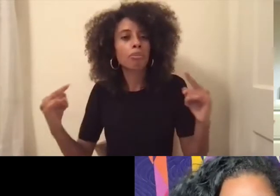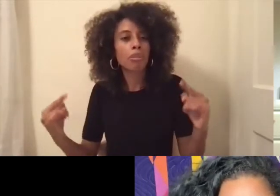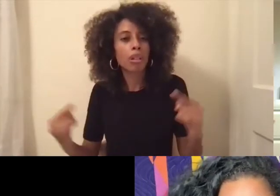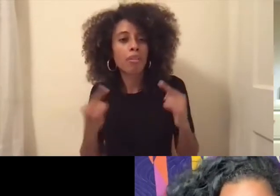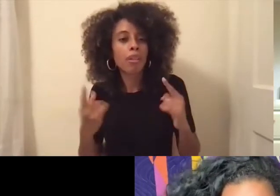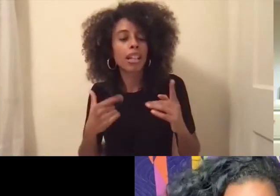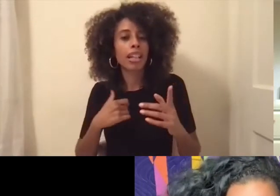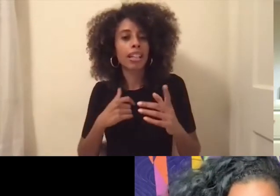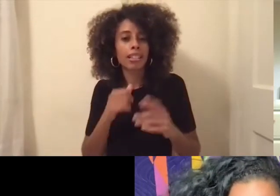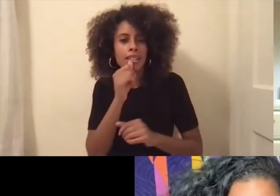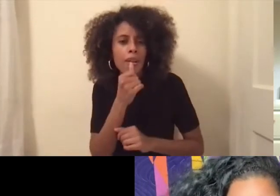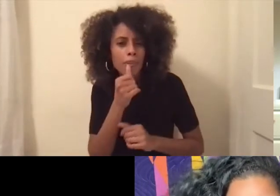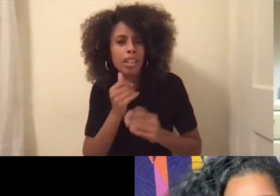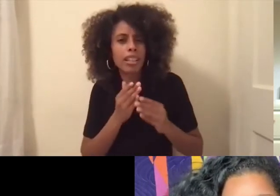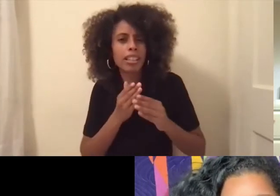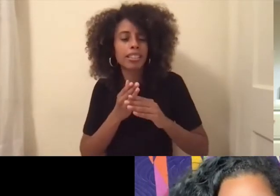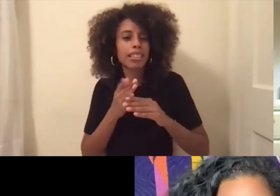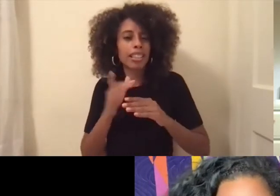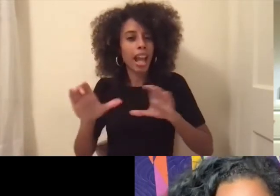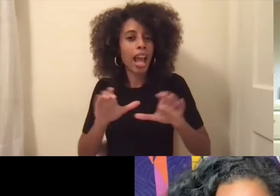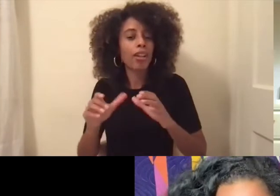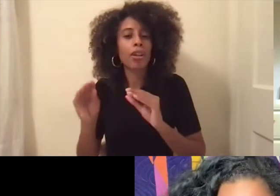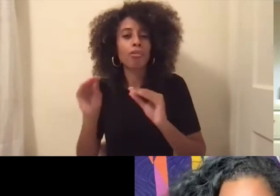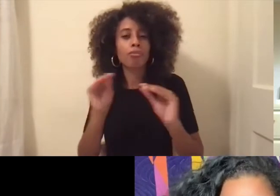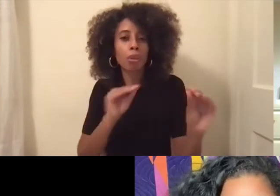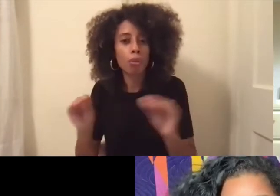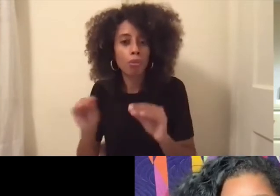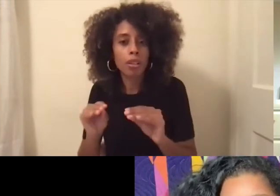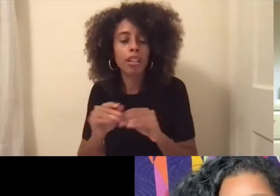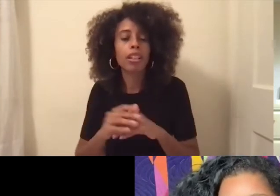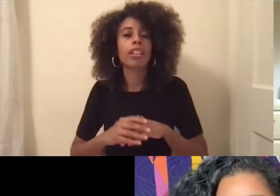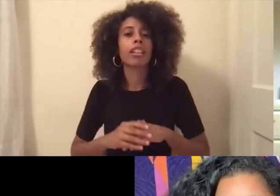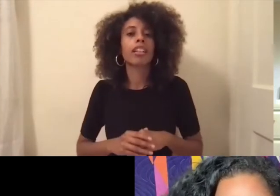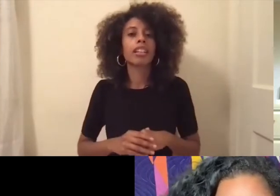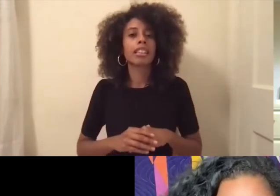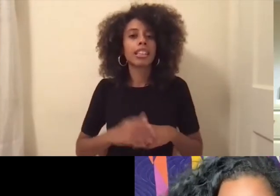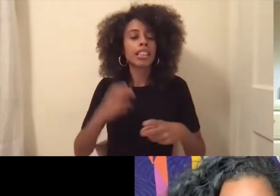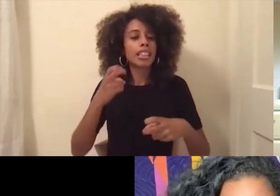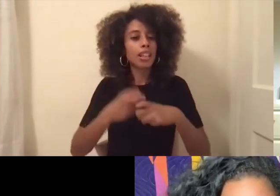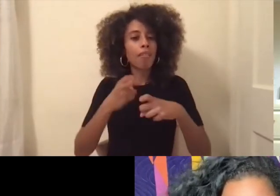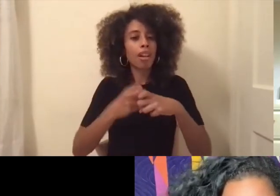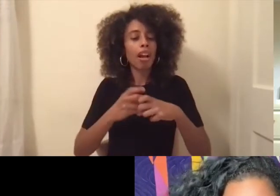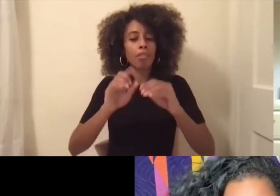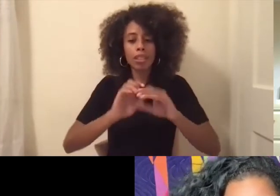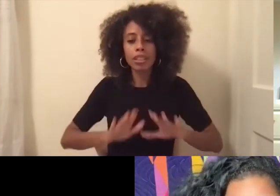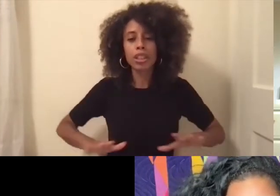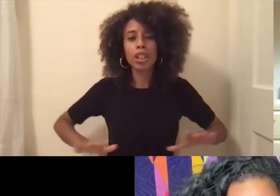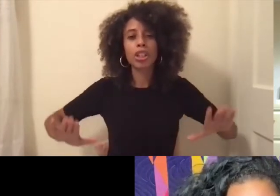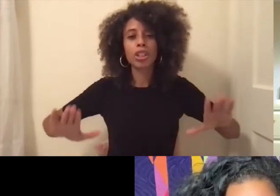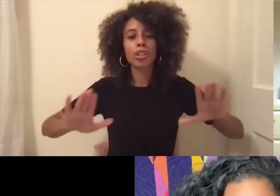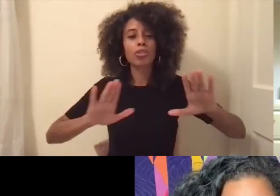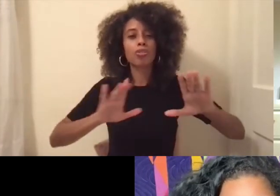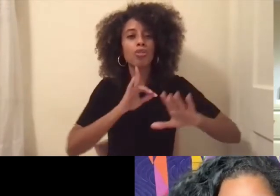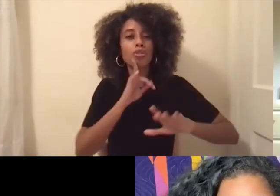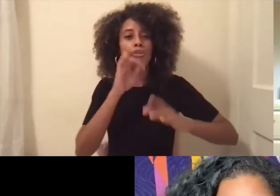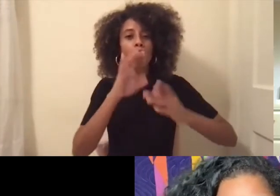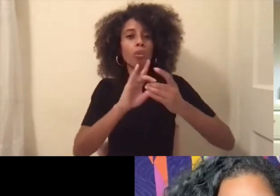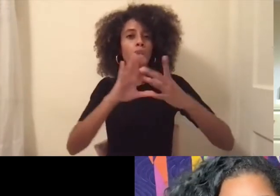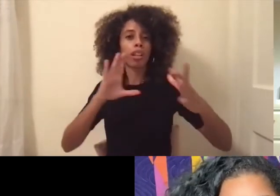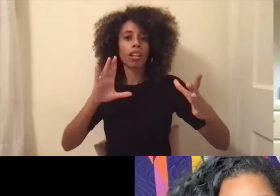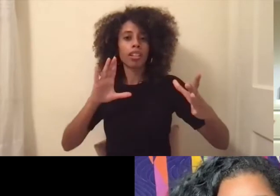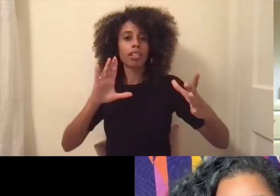Acknowledge that difficulty is the space of true release. Letting yourself be able to imagine.